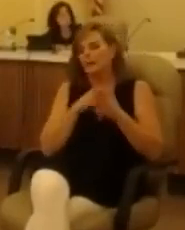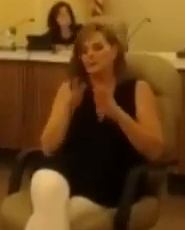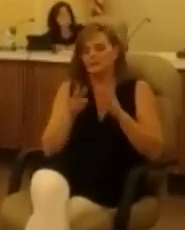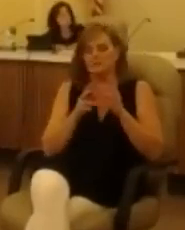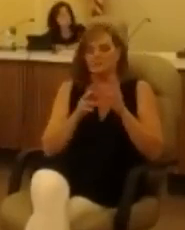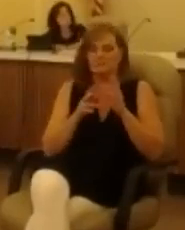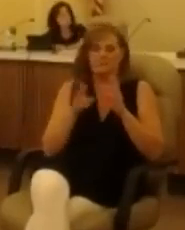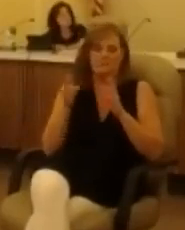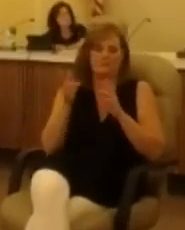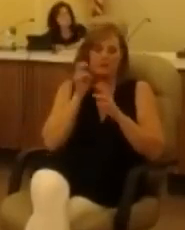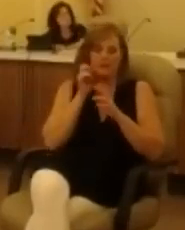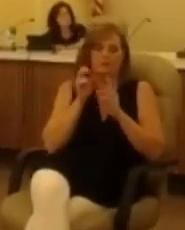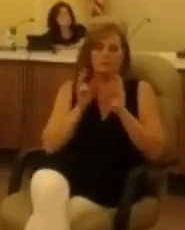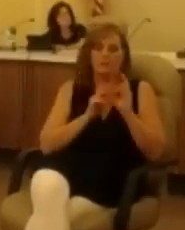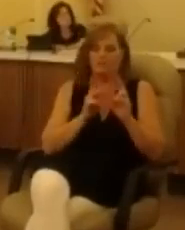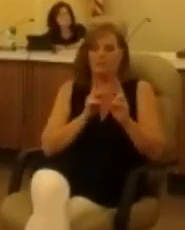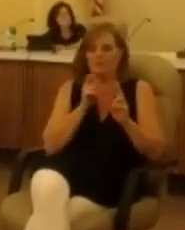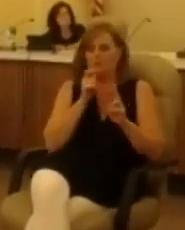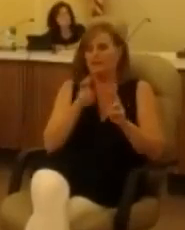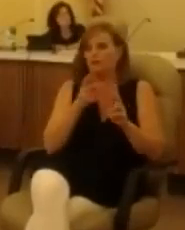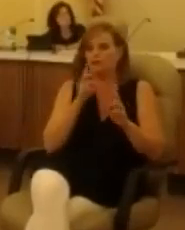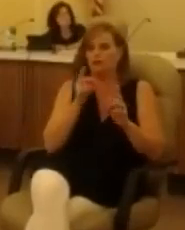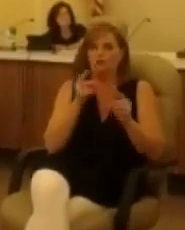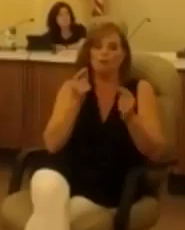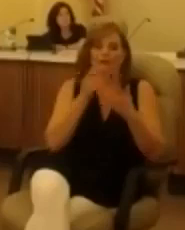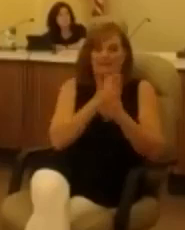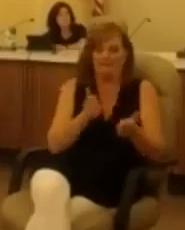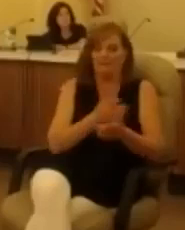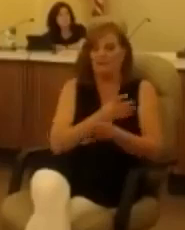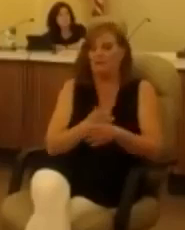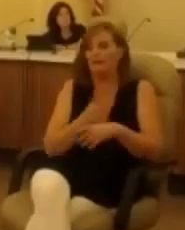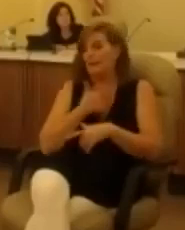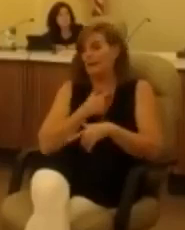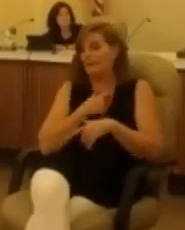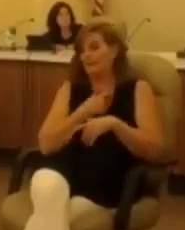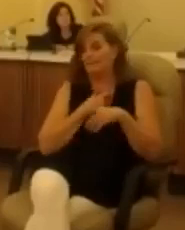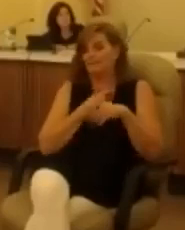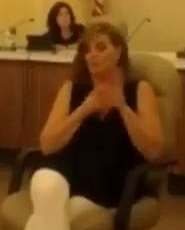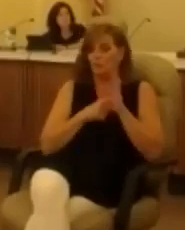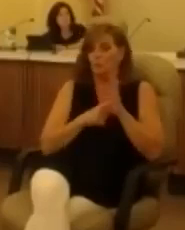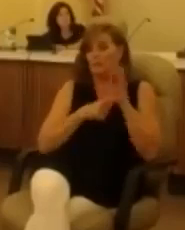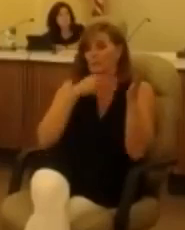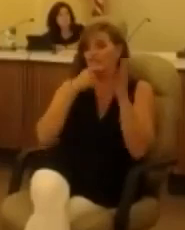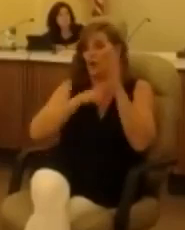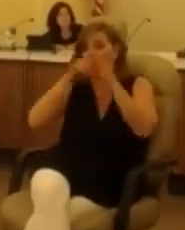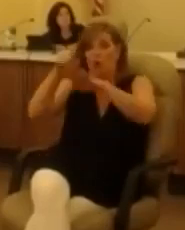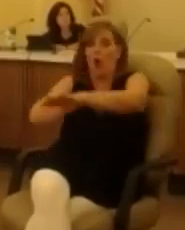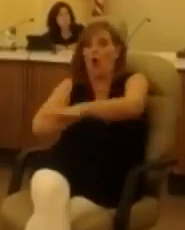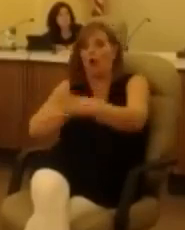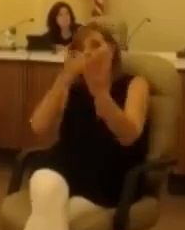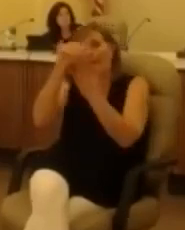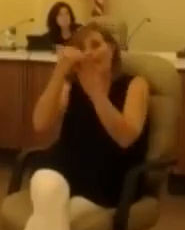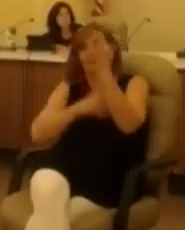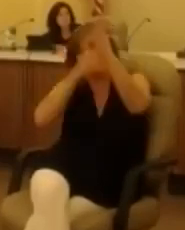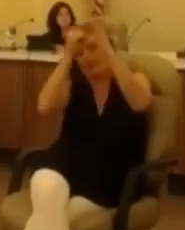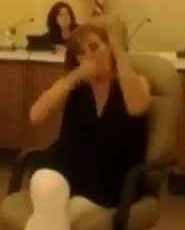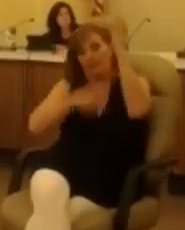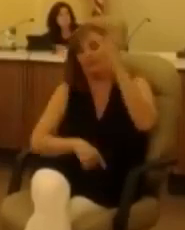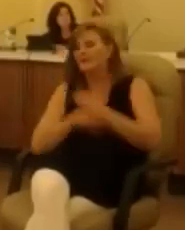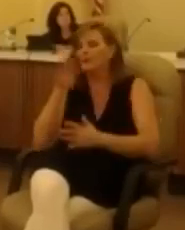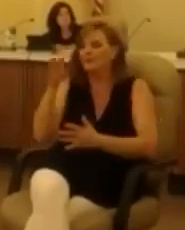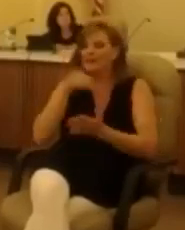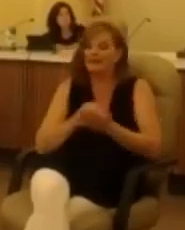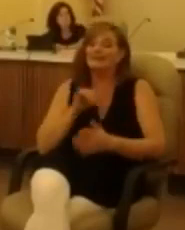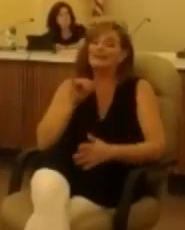thing," and I say, "No, actually we did. And here's the long list of actions we've taken." The thing is, again, as you would want it if it